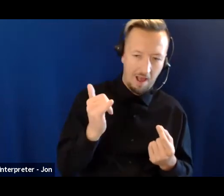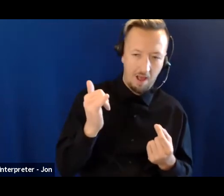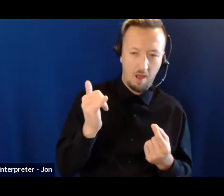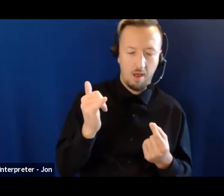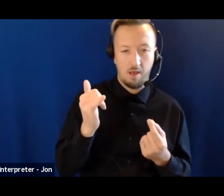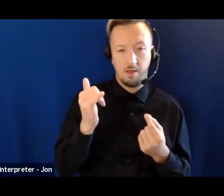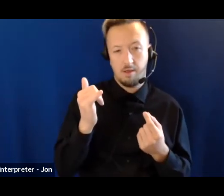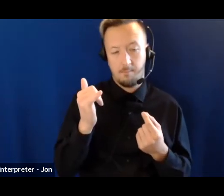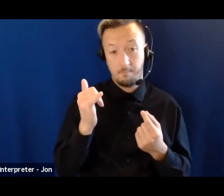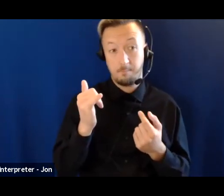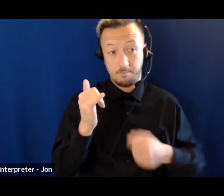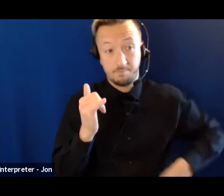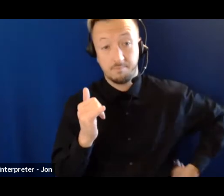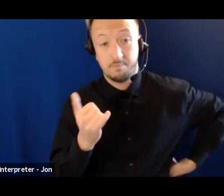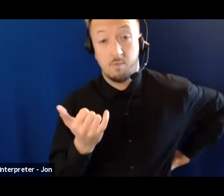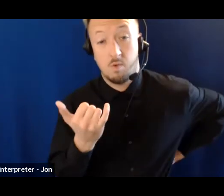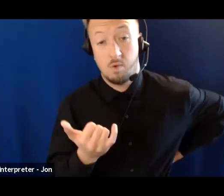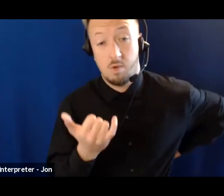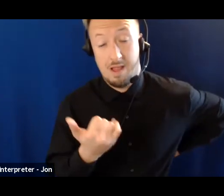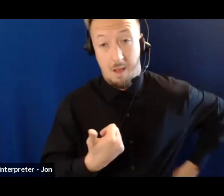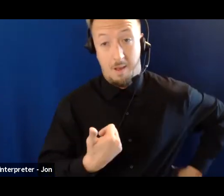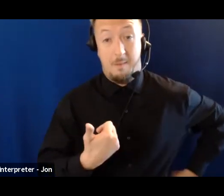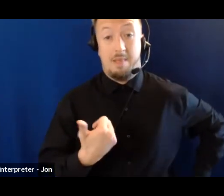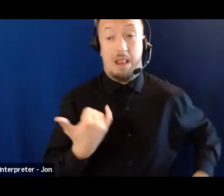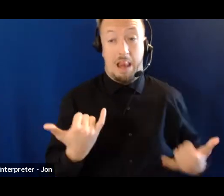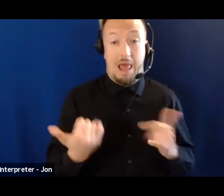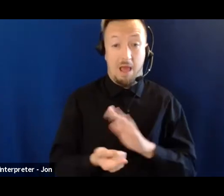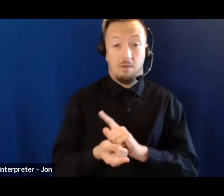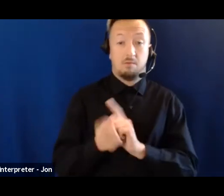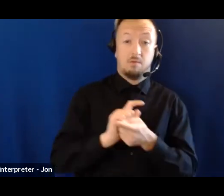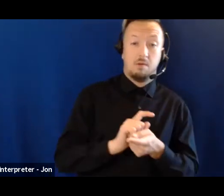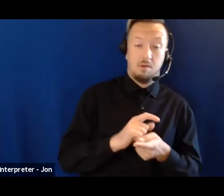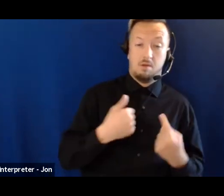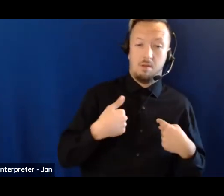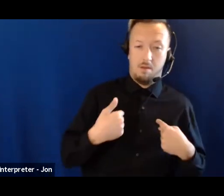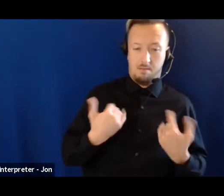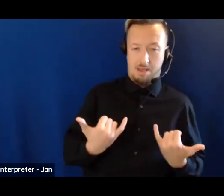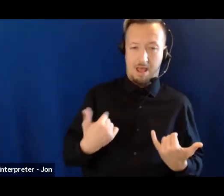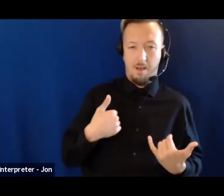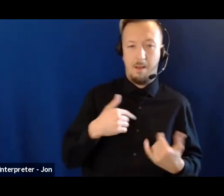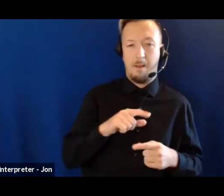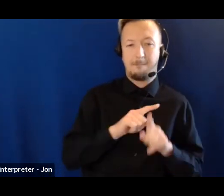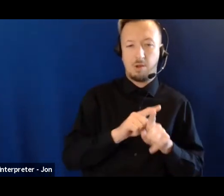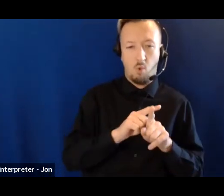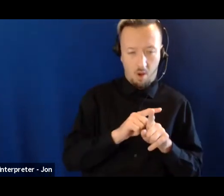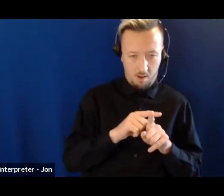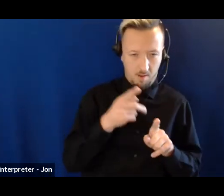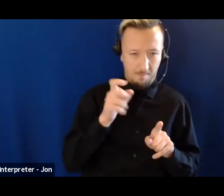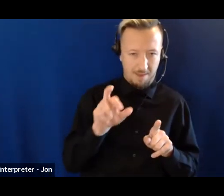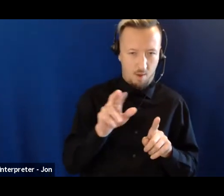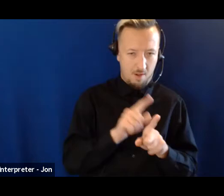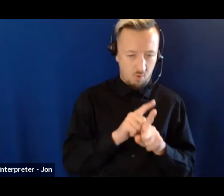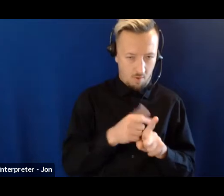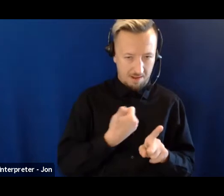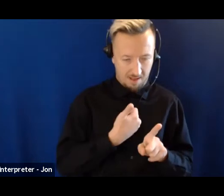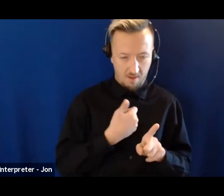of stuff. So now I'm a peer mentor myself through the April program for silks. And this is one of the biggest things I always see